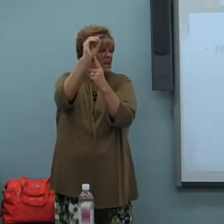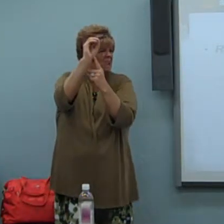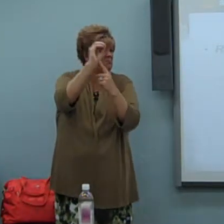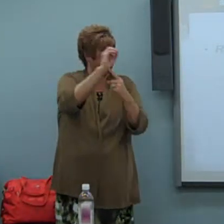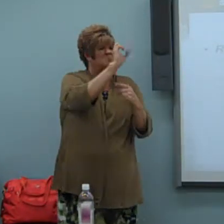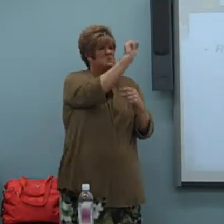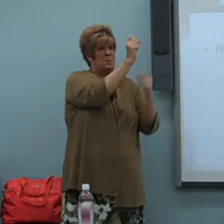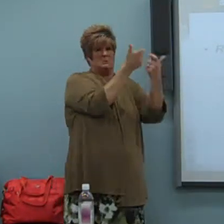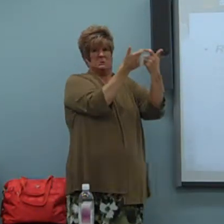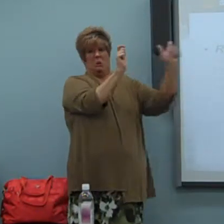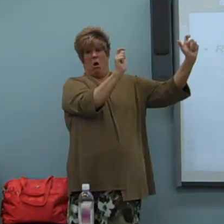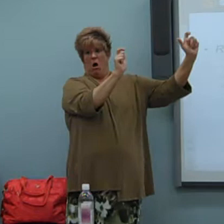$526.